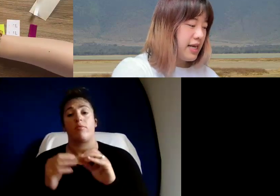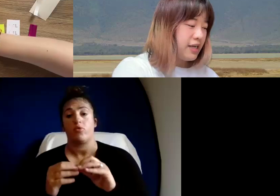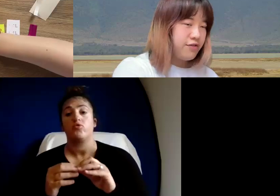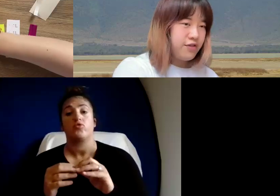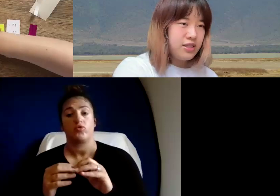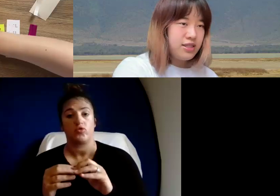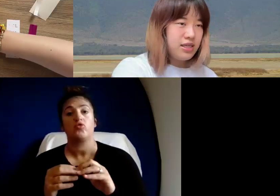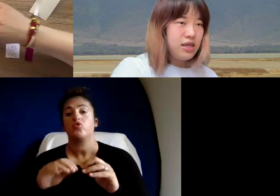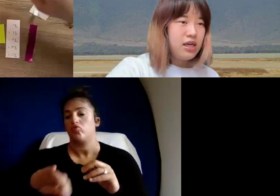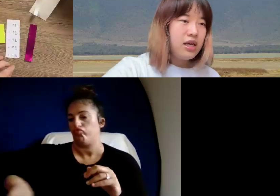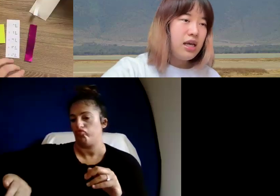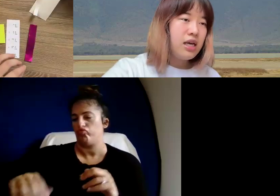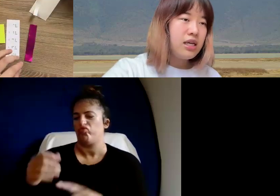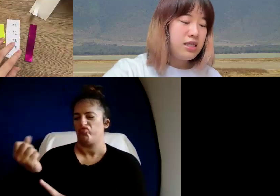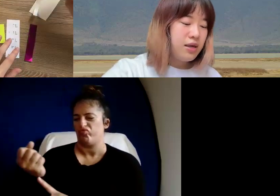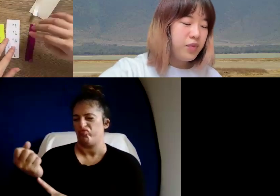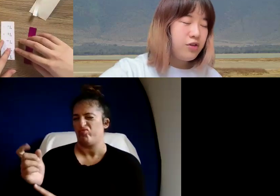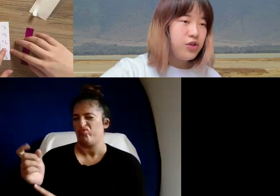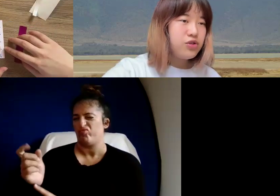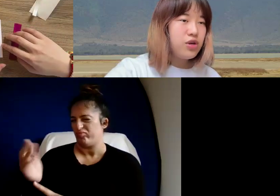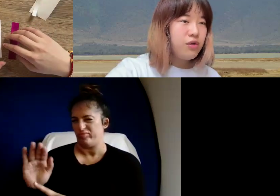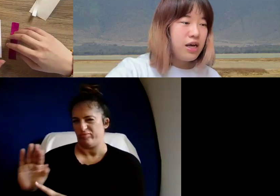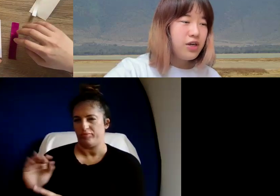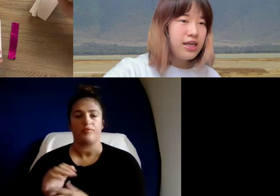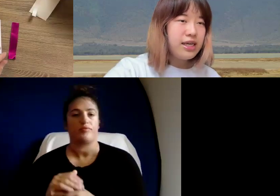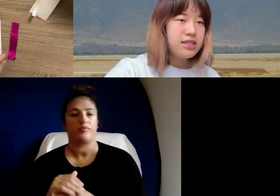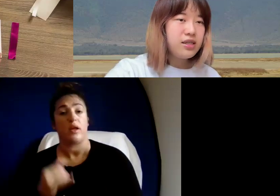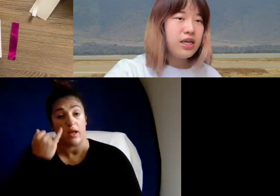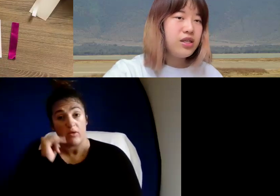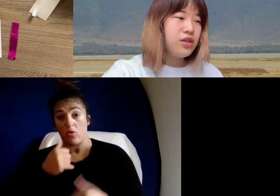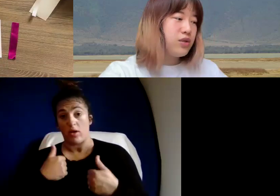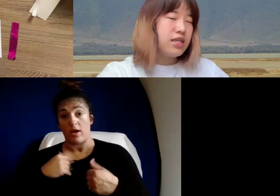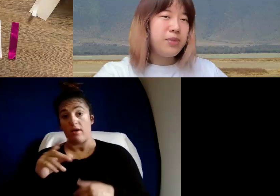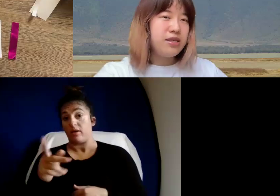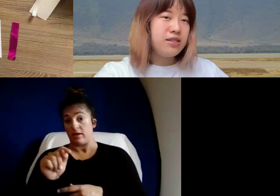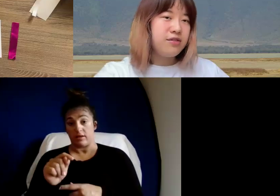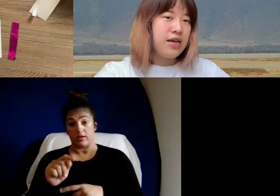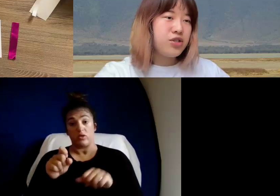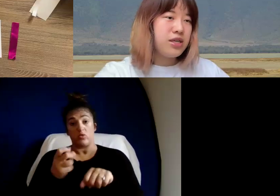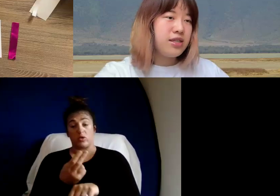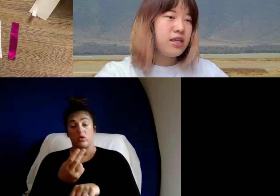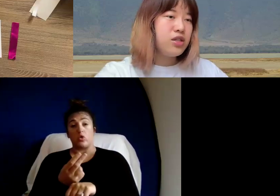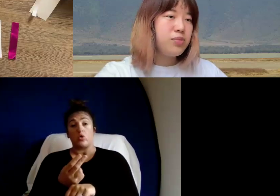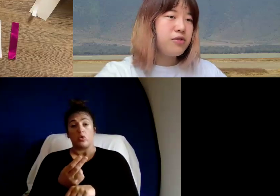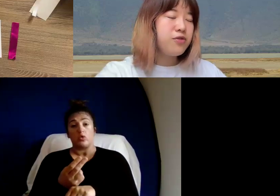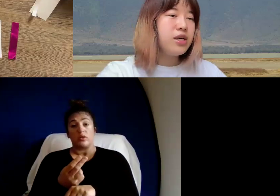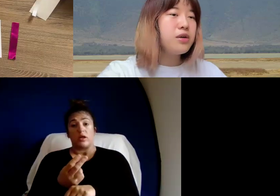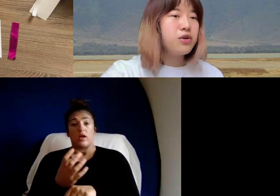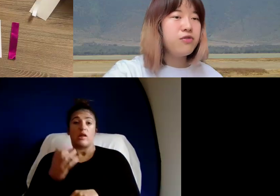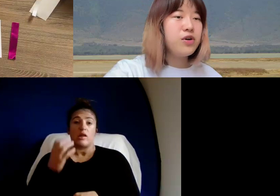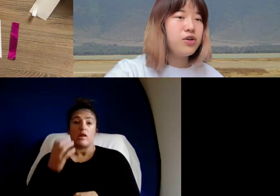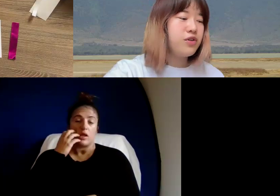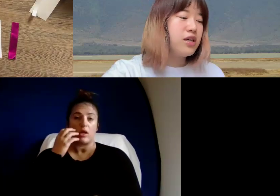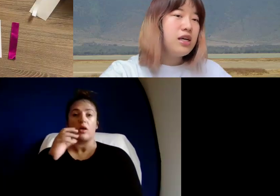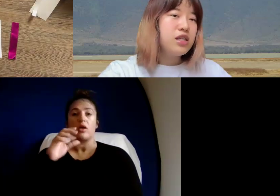this aside first. And if you don't have our kit, you can use a piece of extra thick aluminum